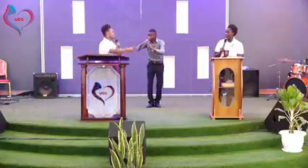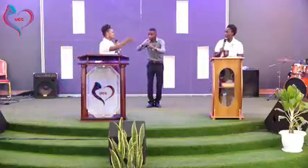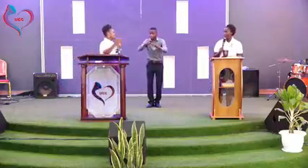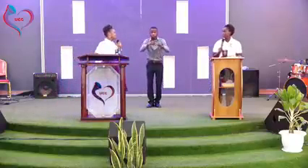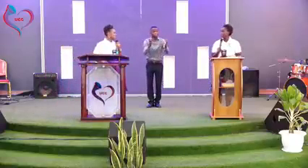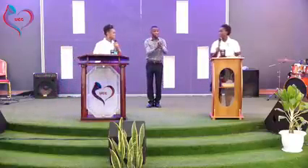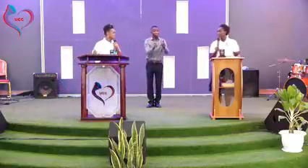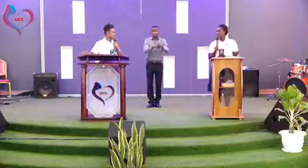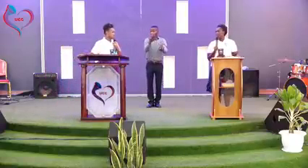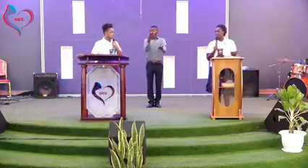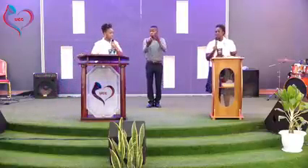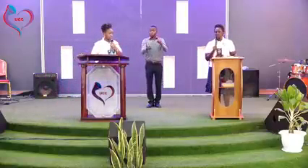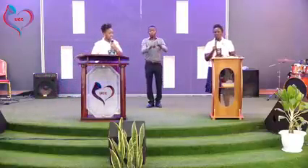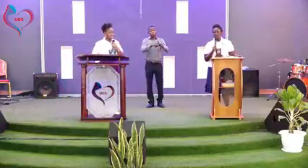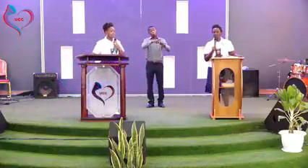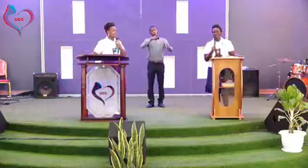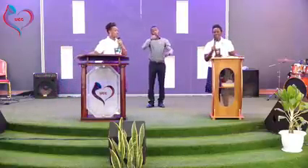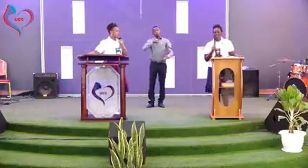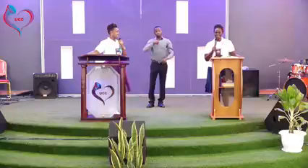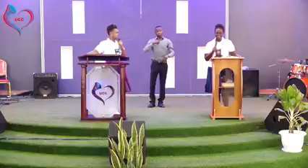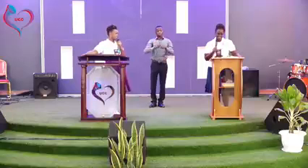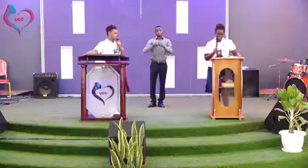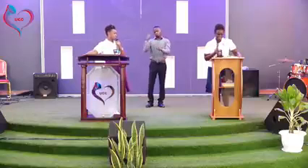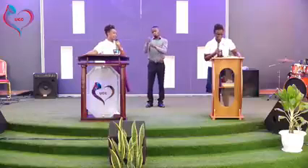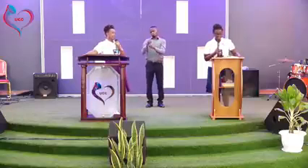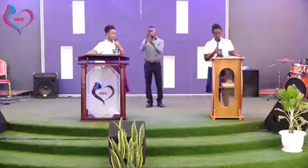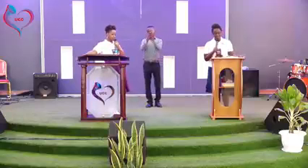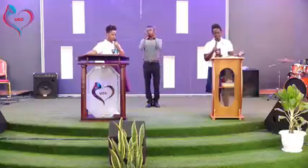You may even have murdered me already.